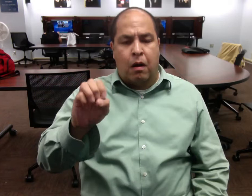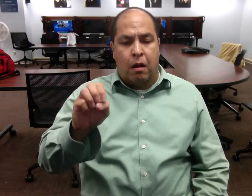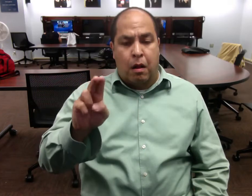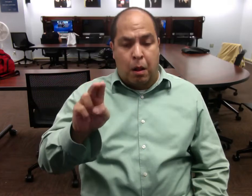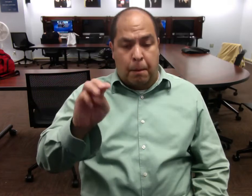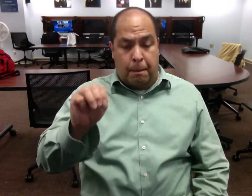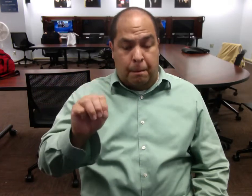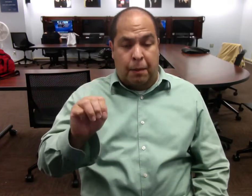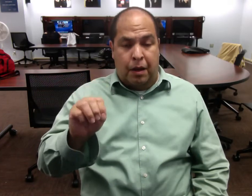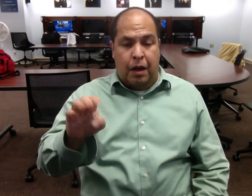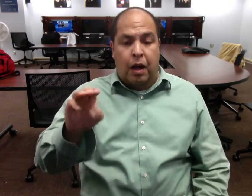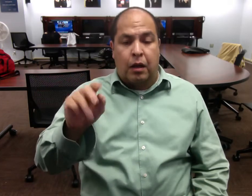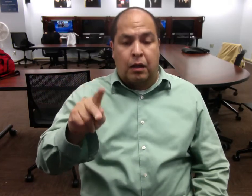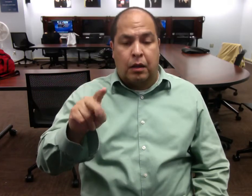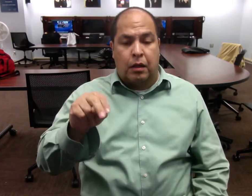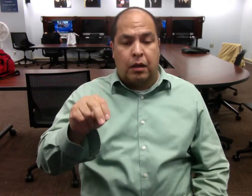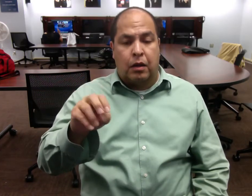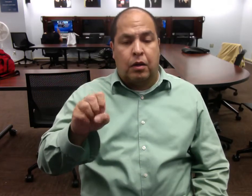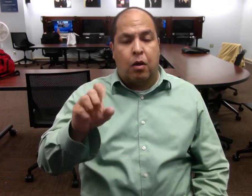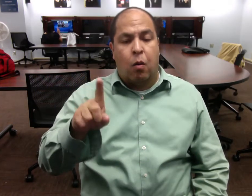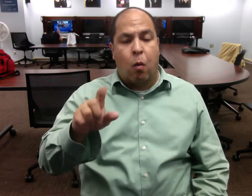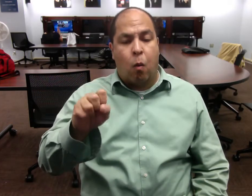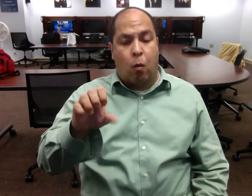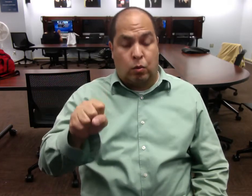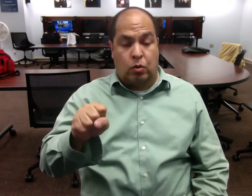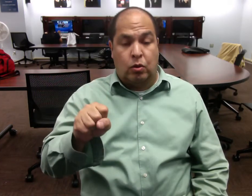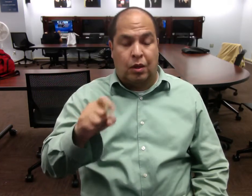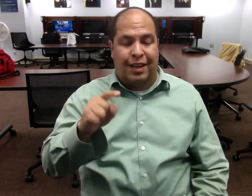andragogy to talk about adult learning.